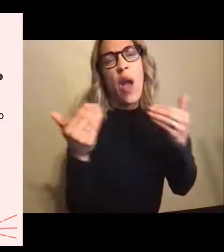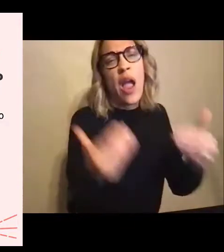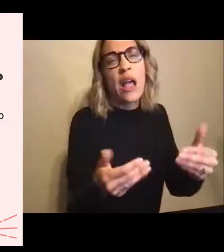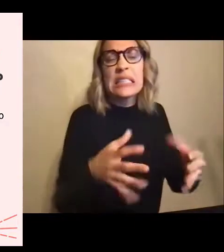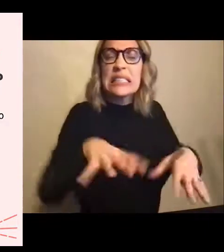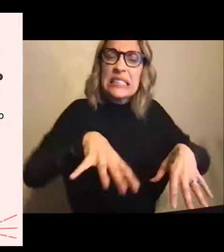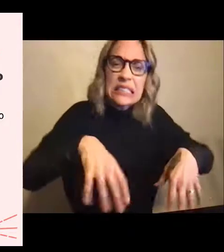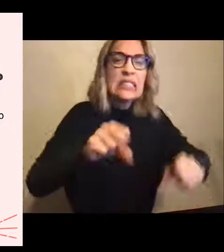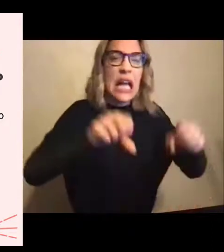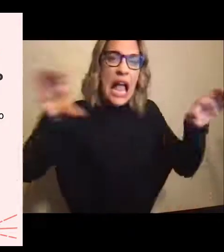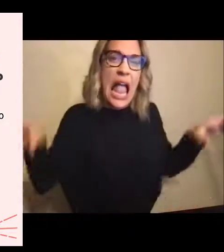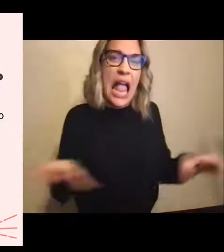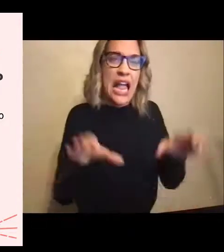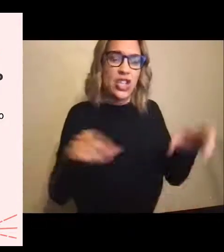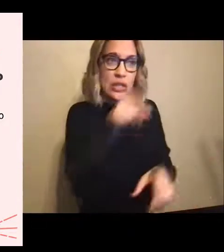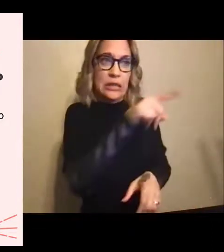do?